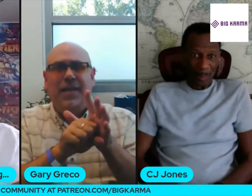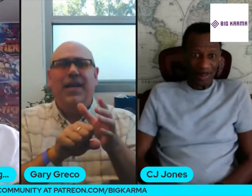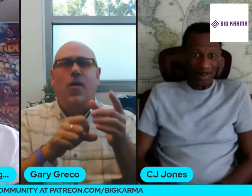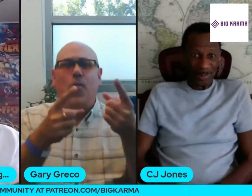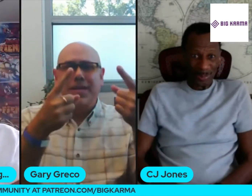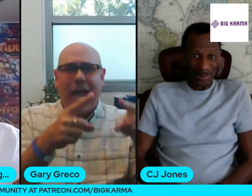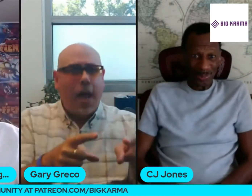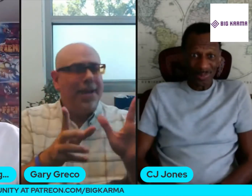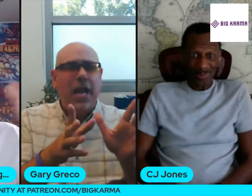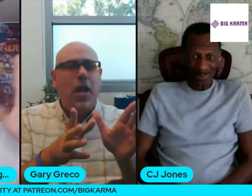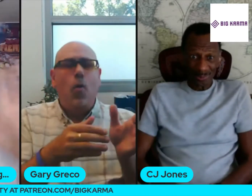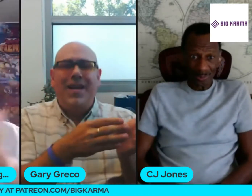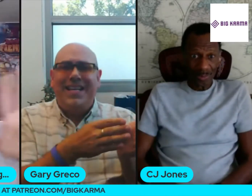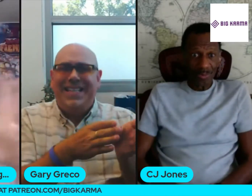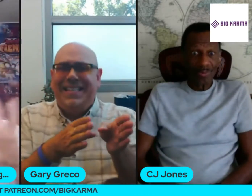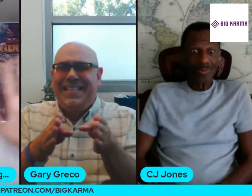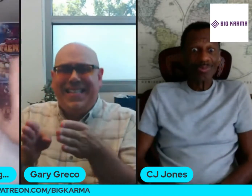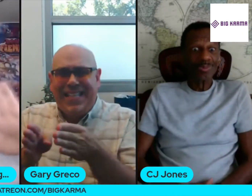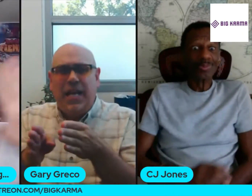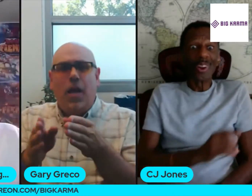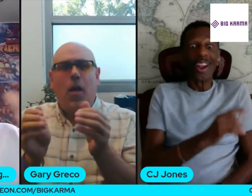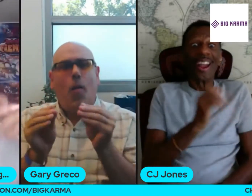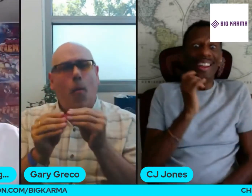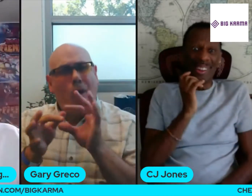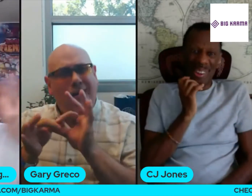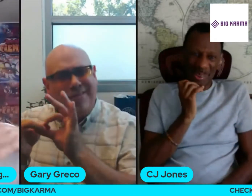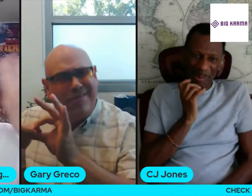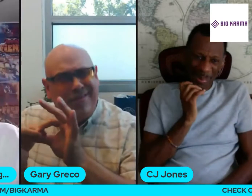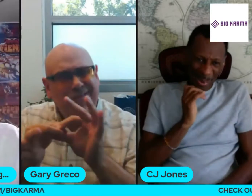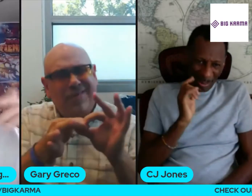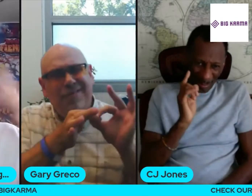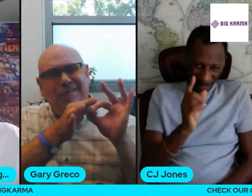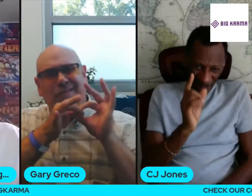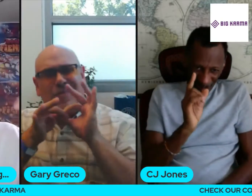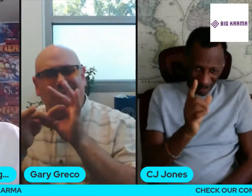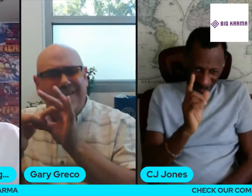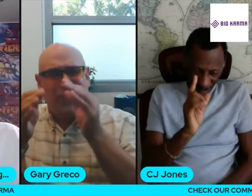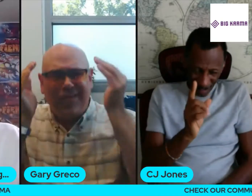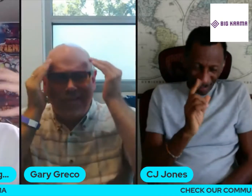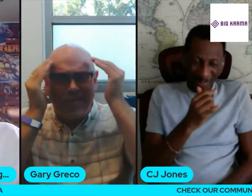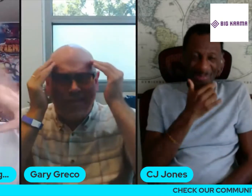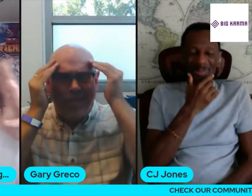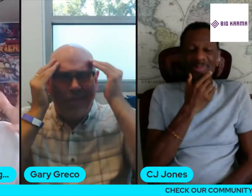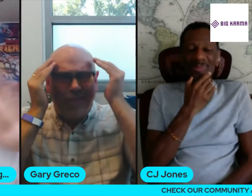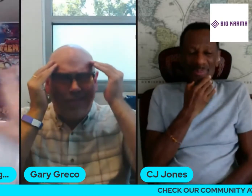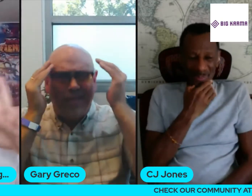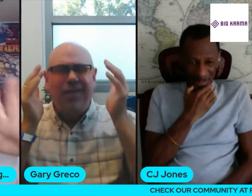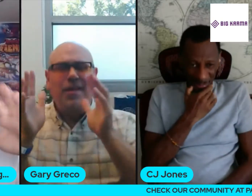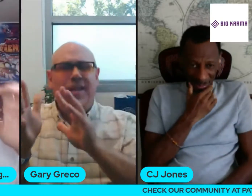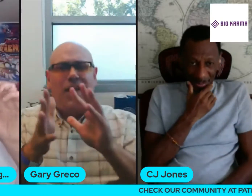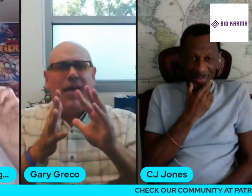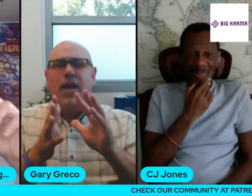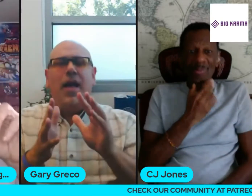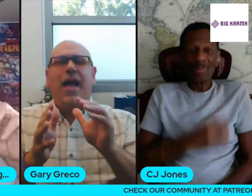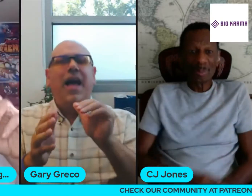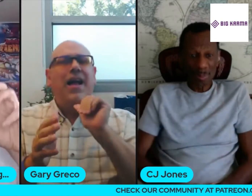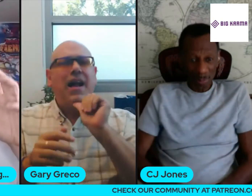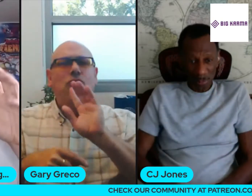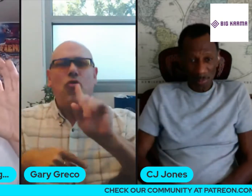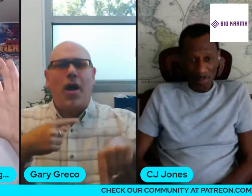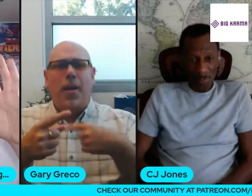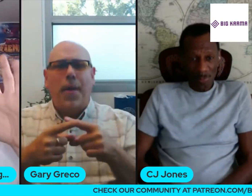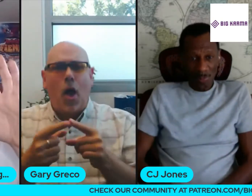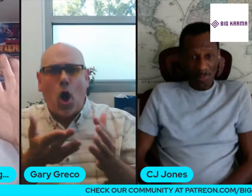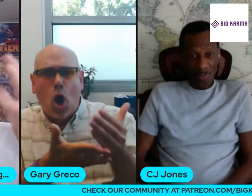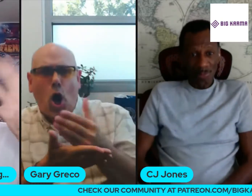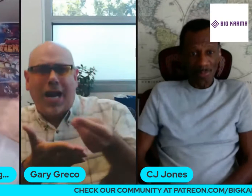of collective, which doesn't mean communist and we have to share resources and we cannot make money. Not at all.